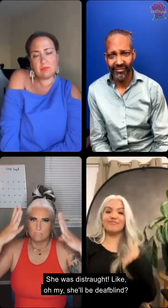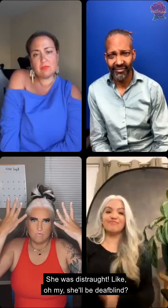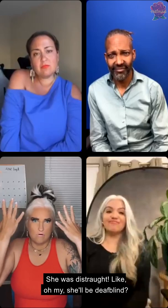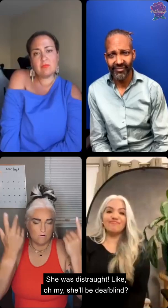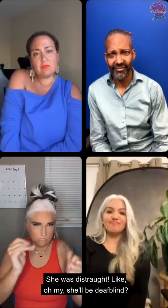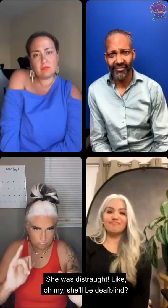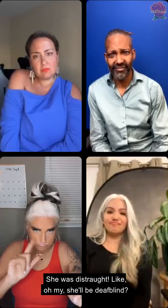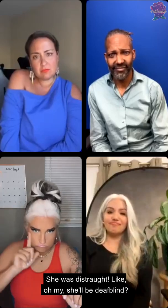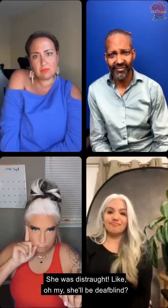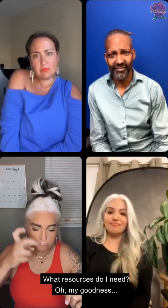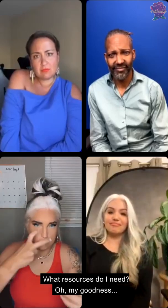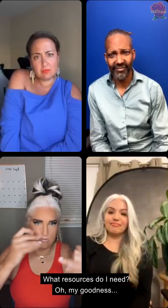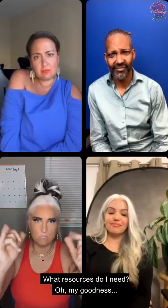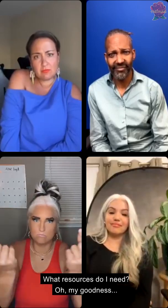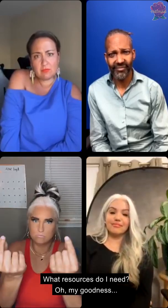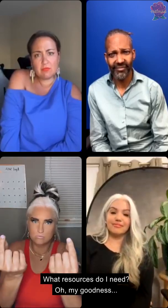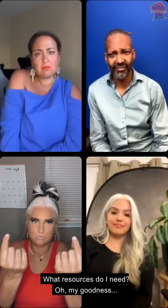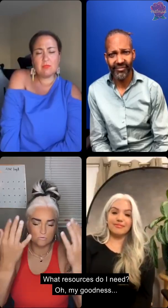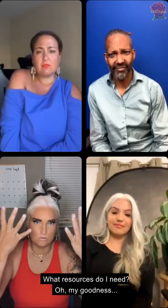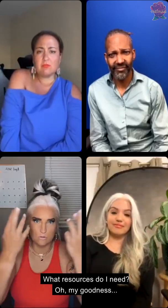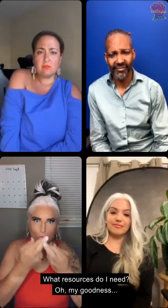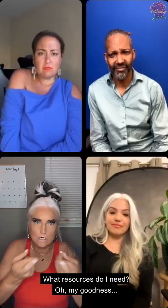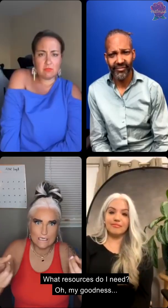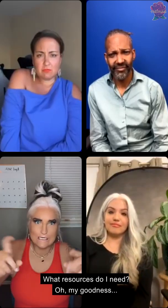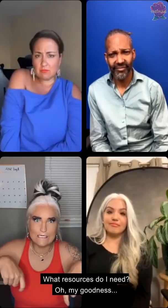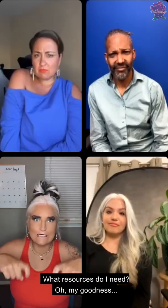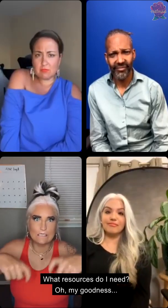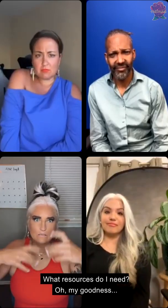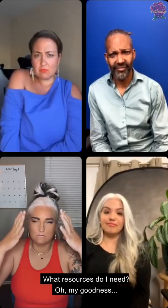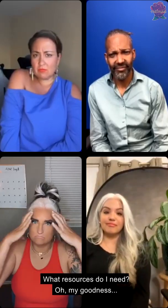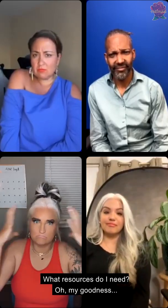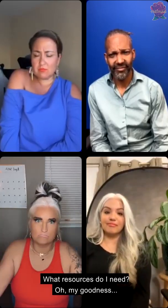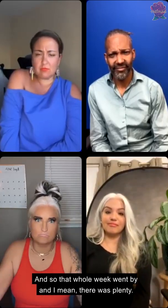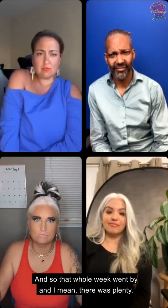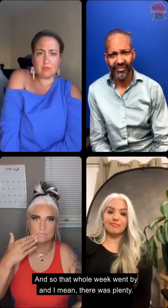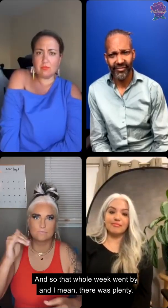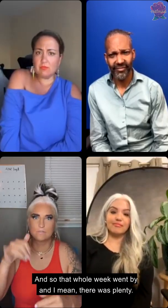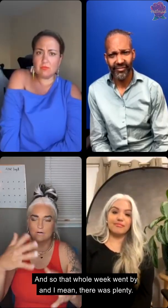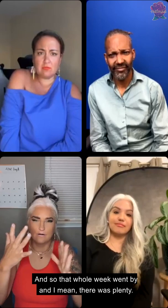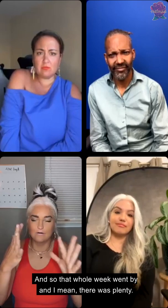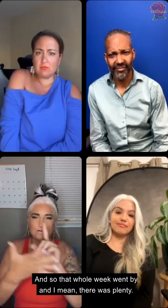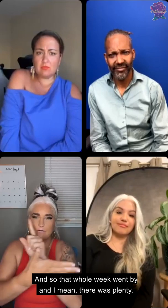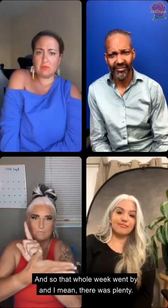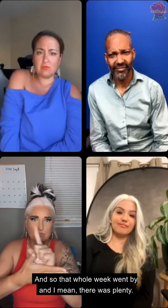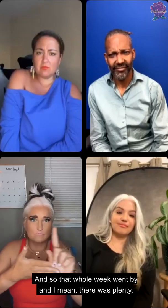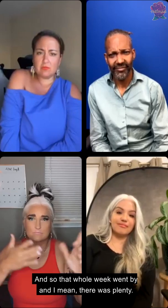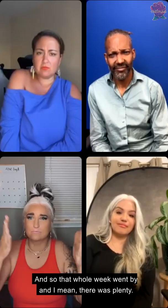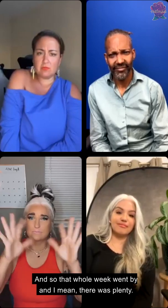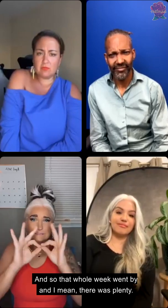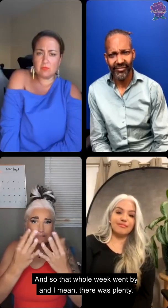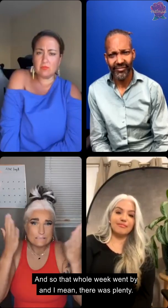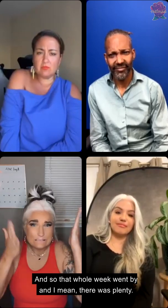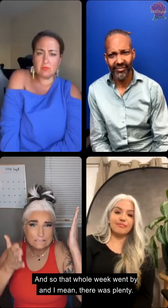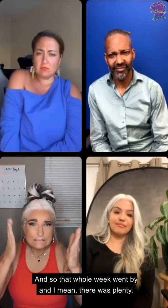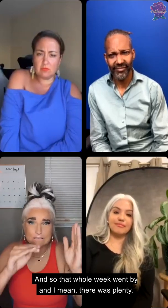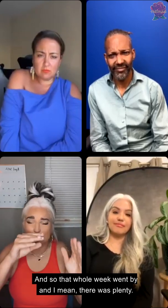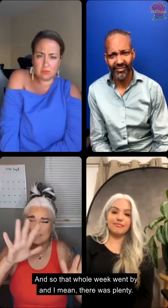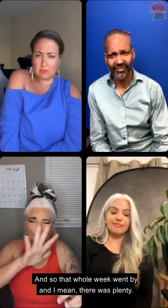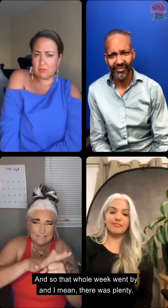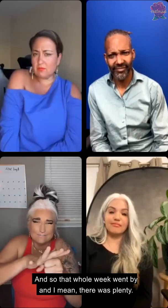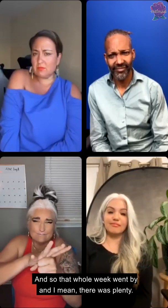distraught. And they're like, "Oh my God, she's gonna be deaf blind. What resources do I need? Oh my goodness!" And so that whole week went